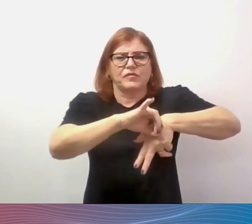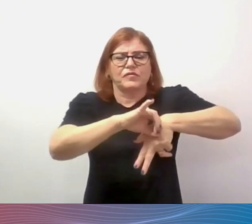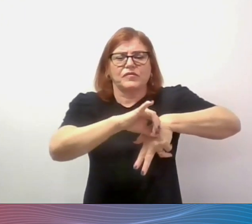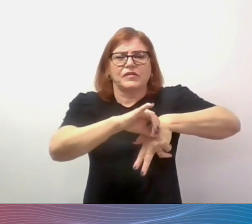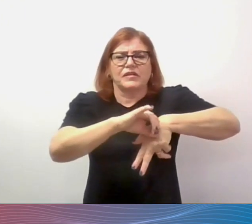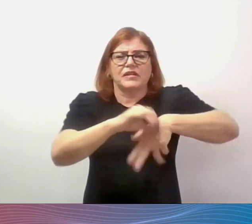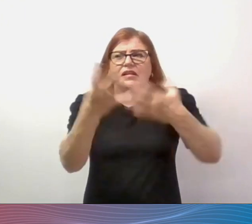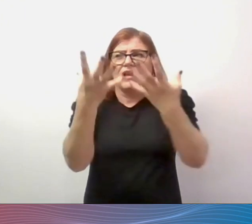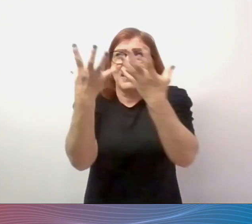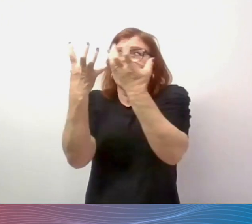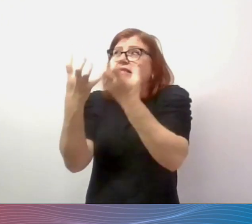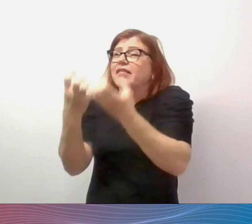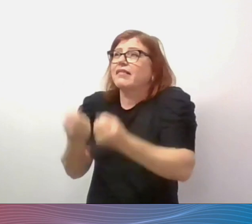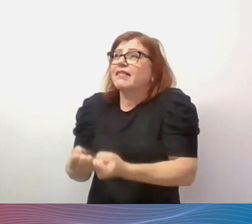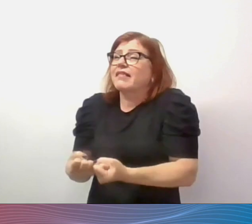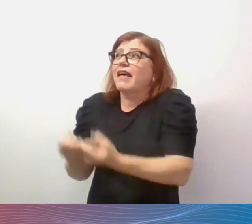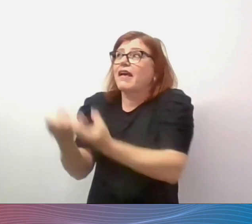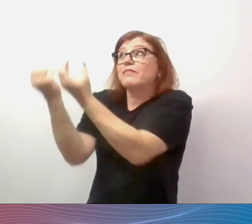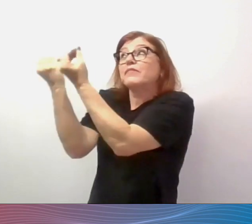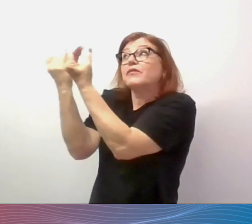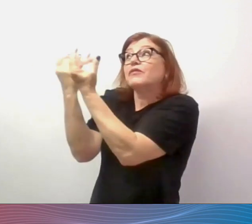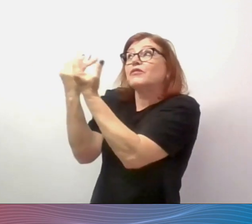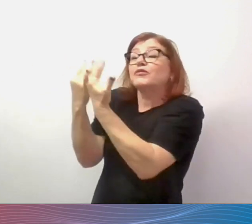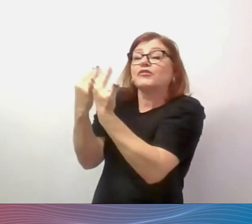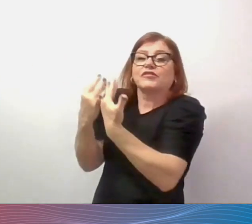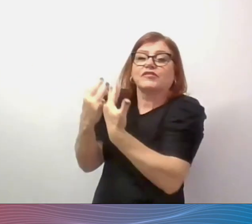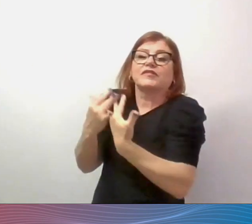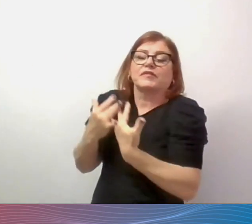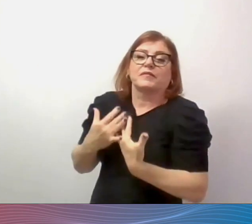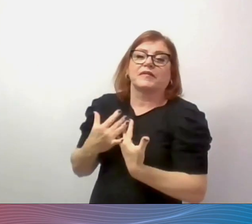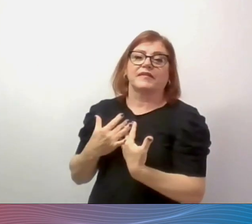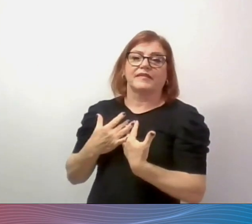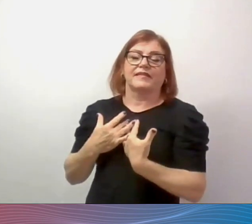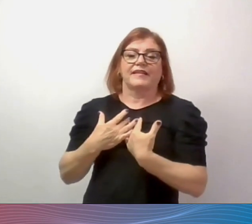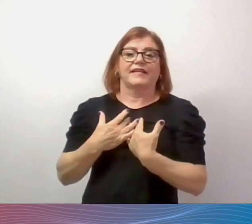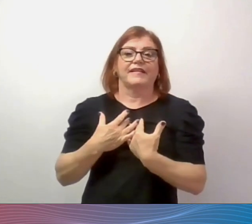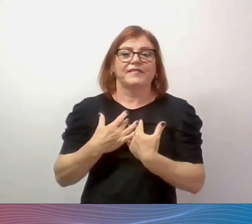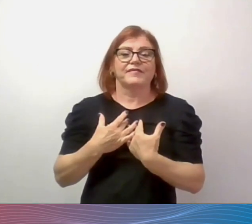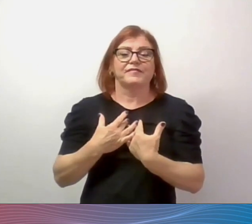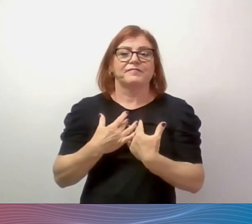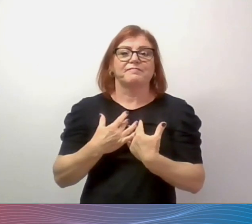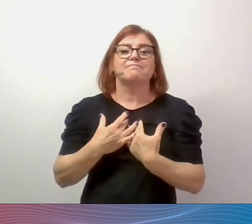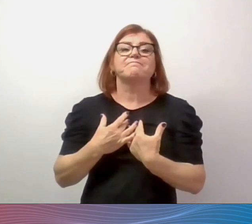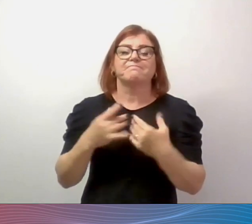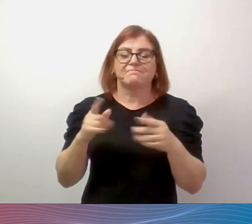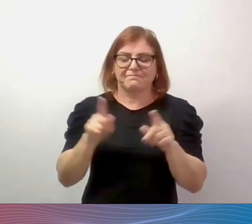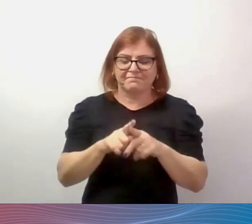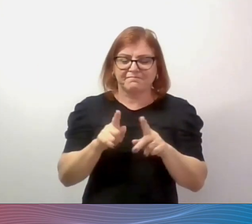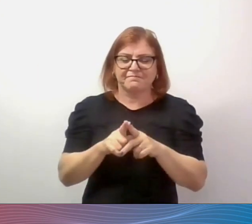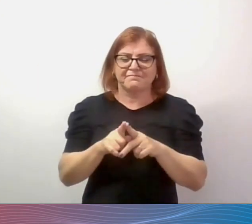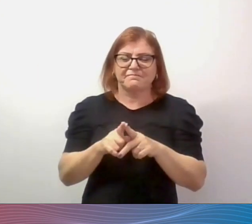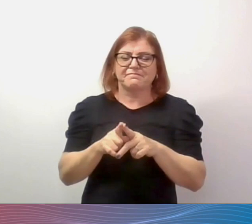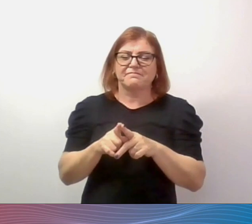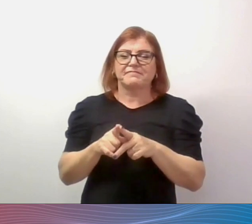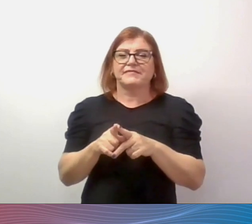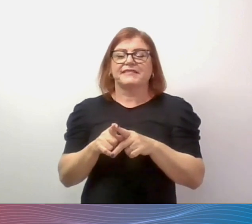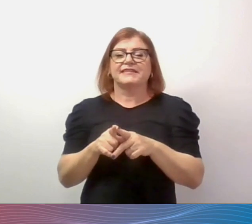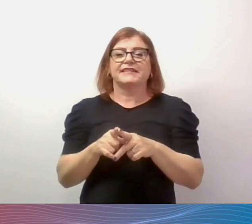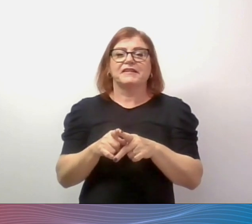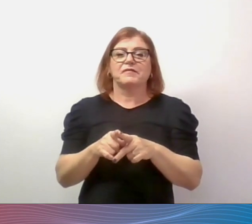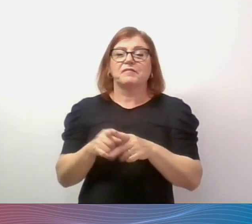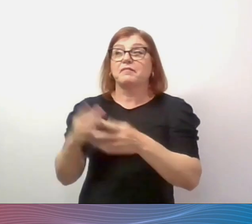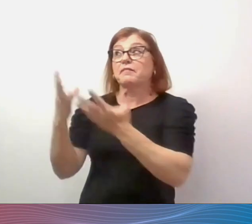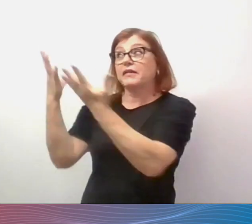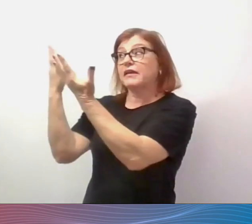of Christ who have been receiving the dispensing of his grace through him. Também receba essa graça de maneira correta. May